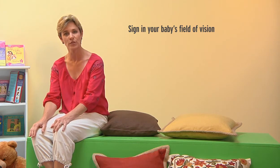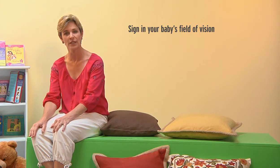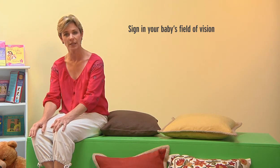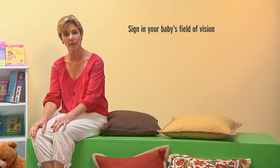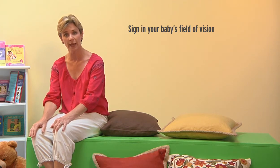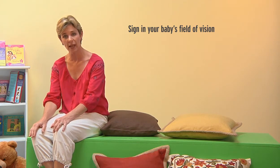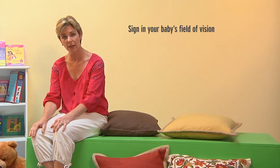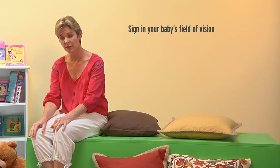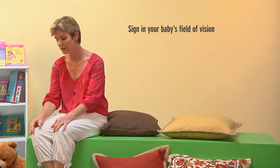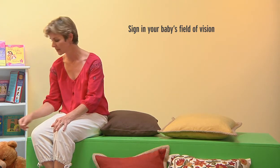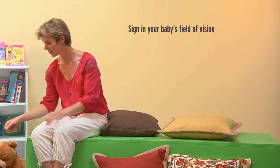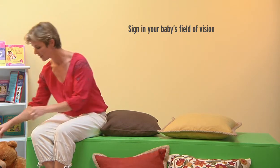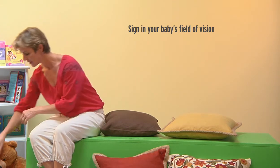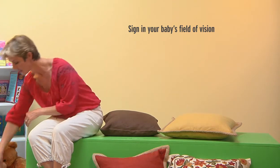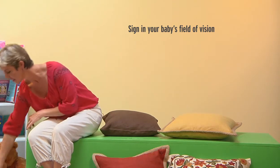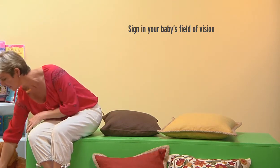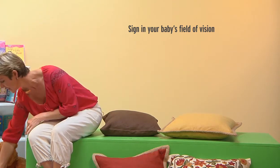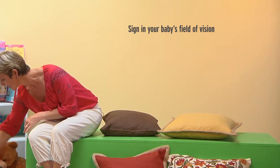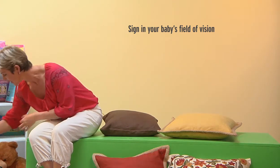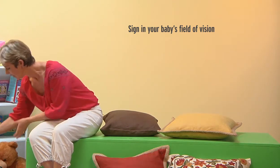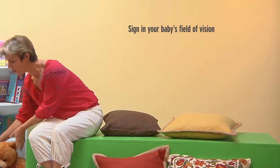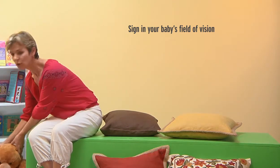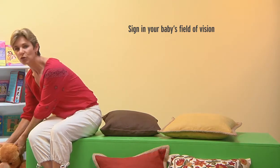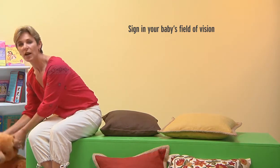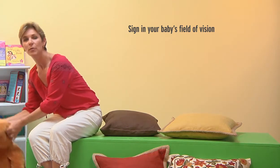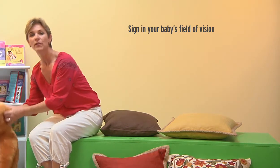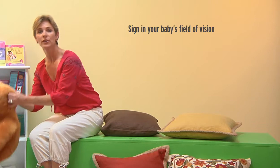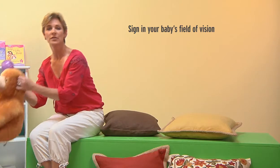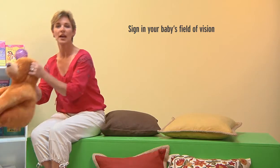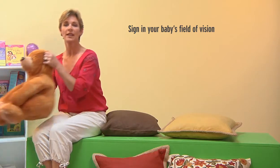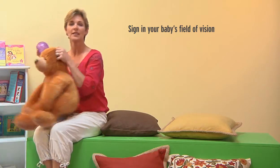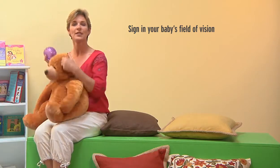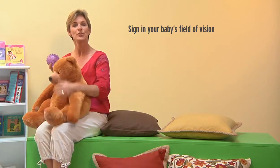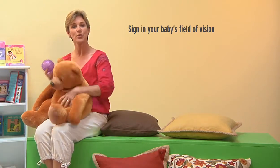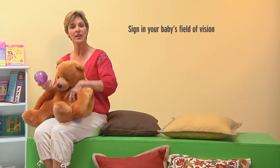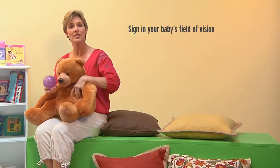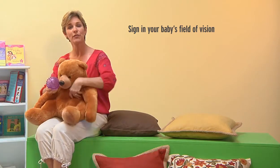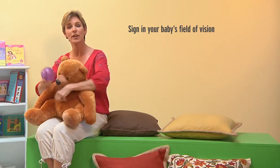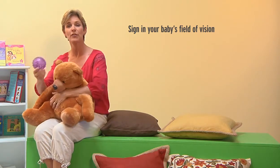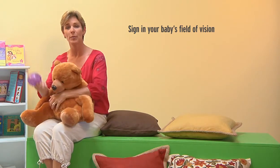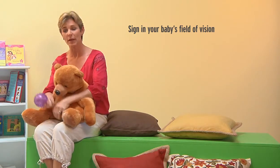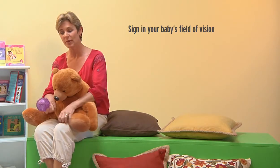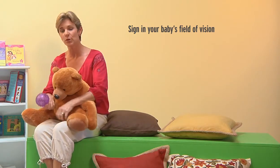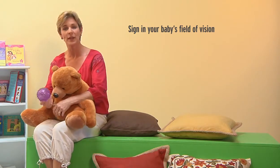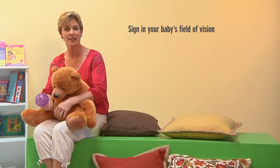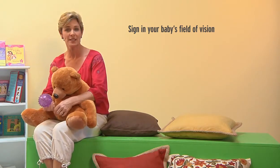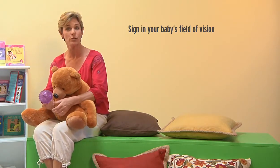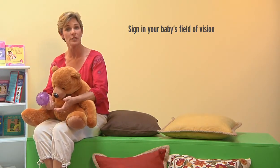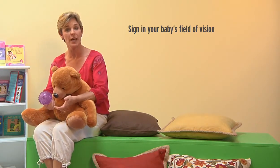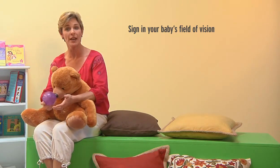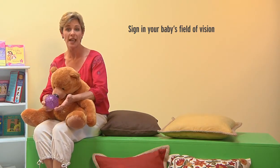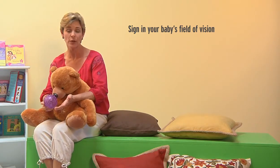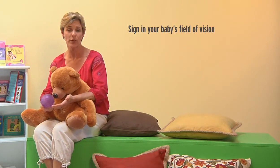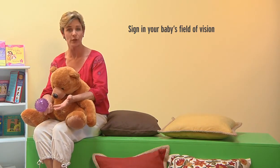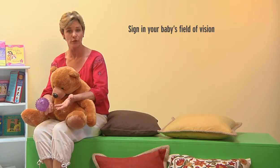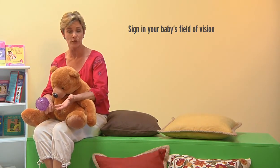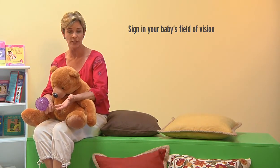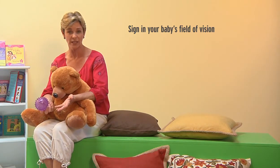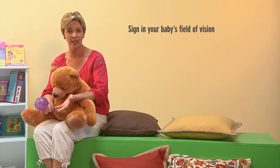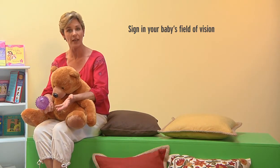on something else, you can try moving your sign so that it's in front of your baby so they can see your sign and what they're interested in at the